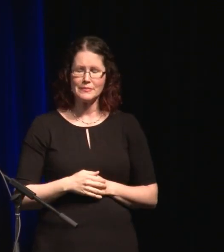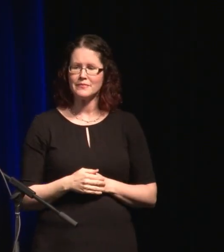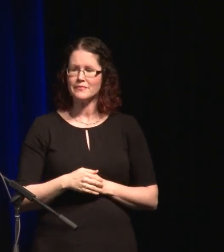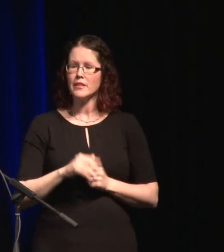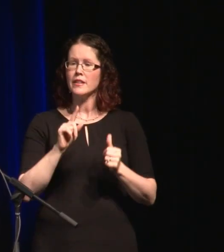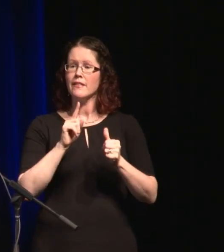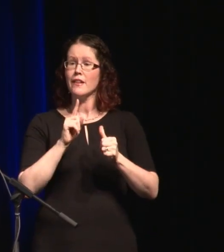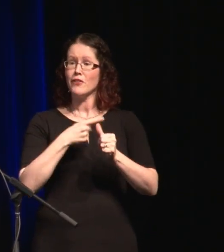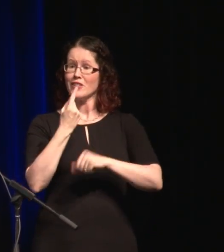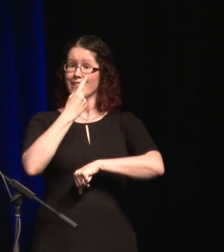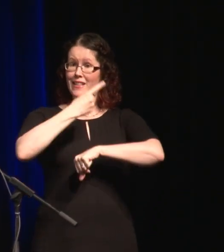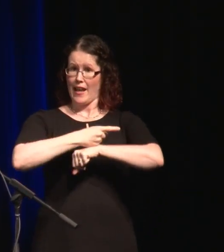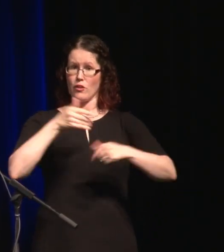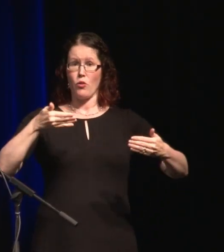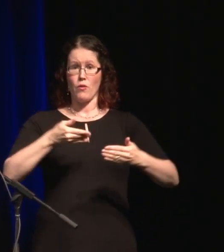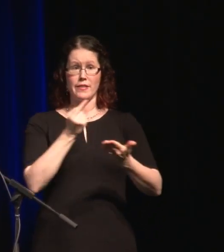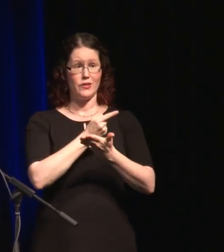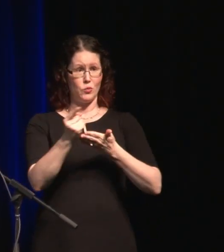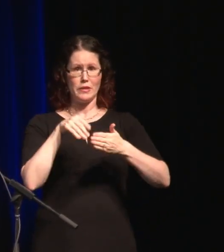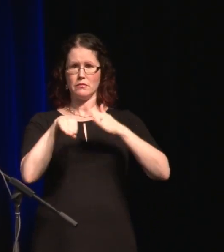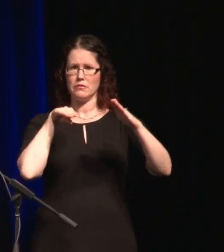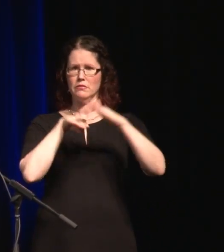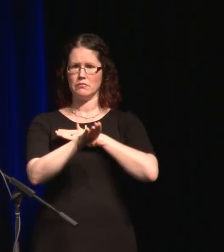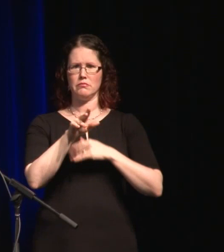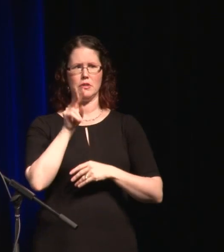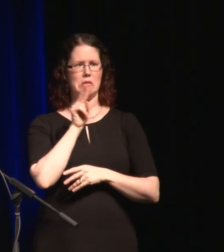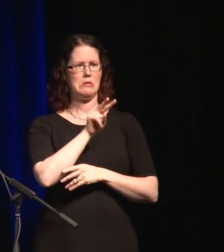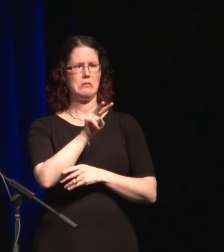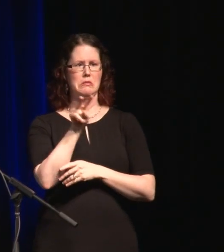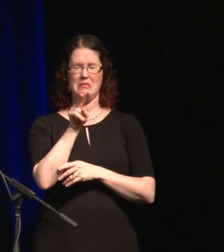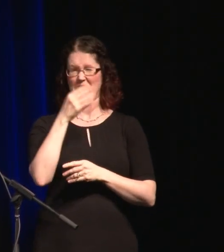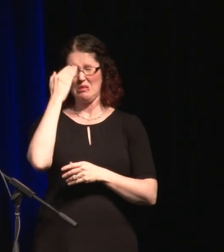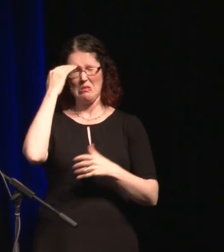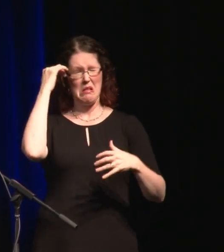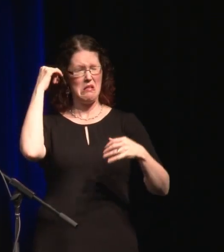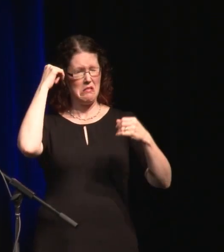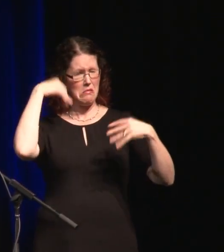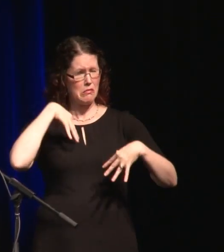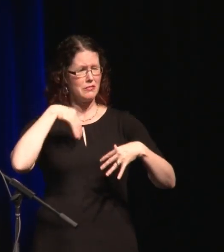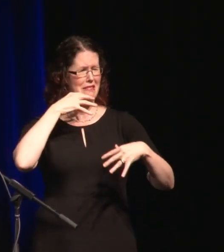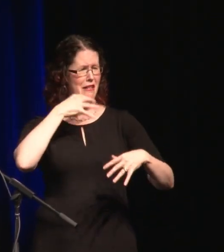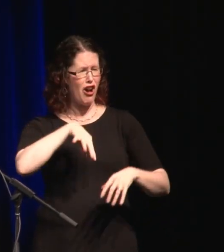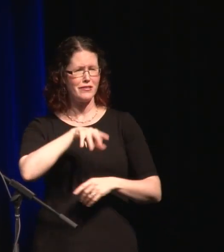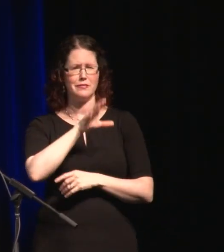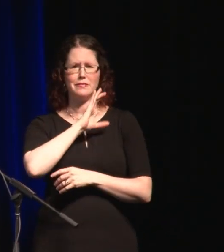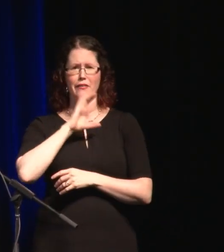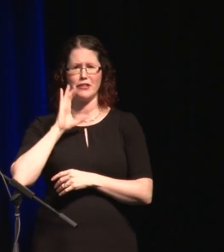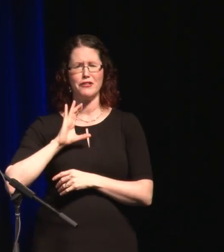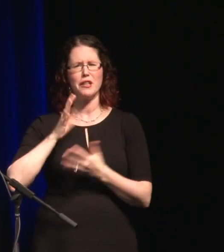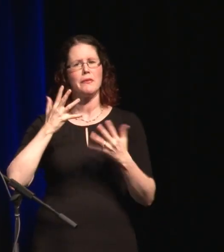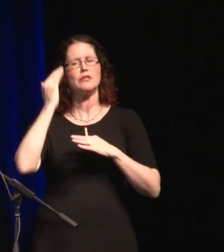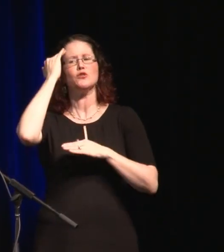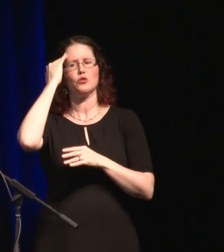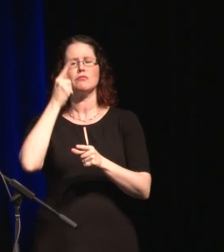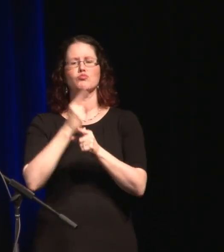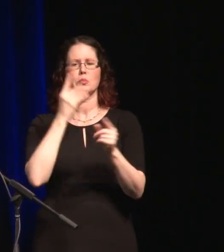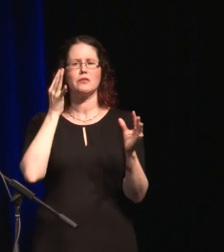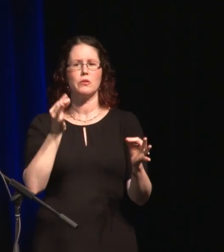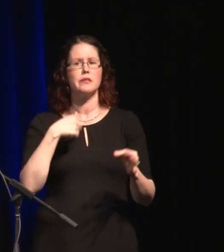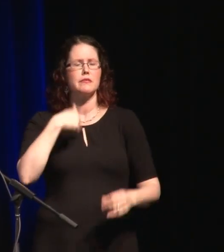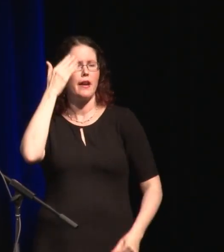of orientation, and while you were melting of the heat in the cafeteria, you knew that you made the right choice. I know I